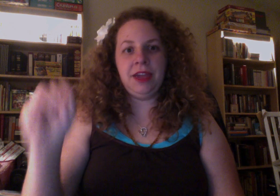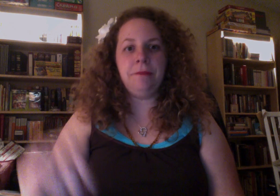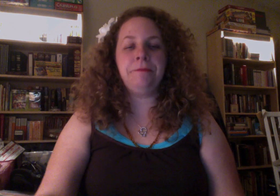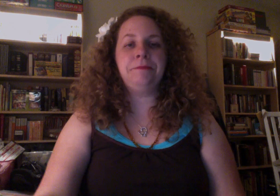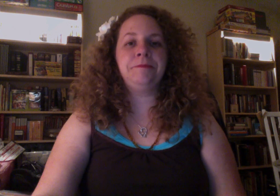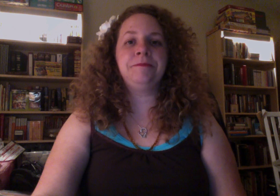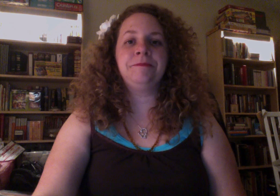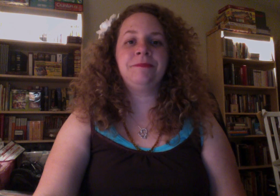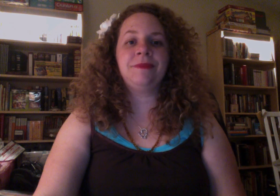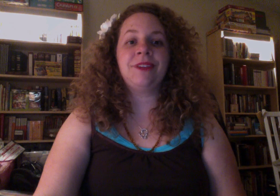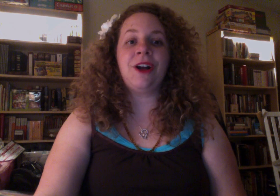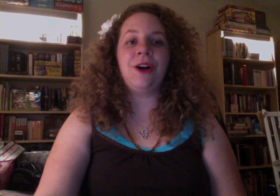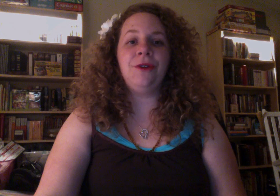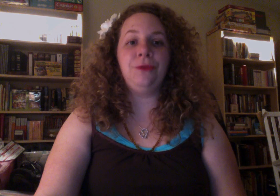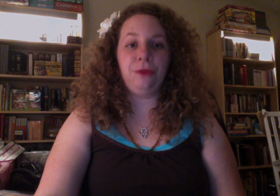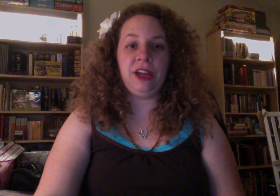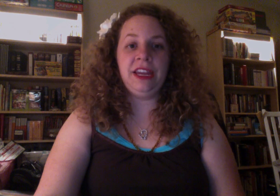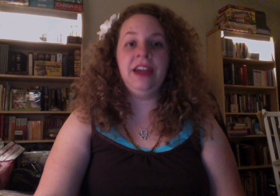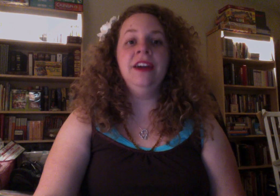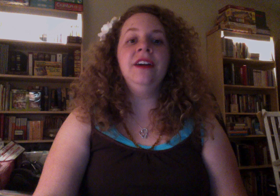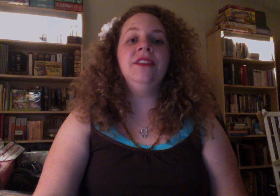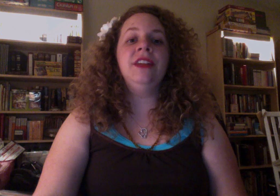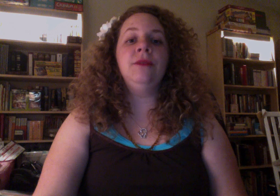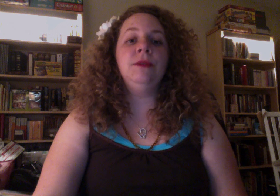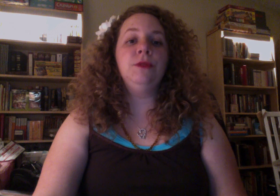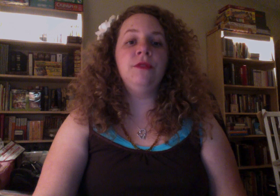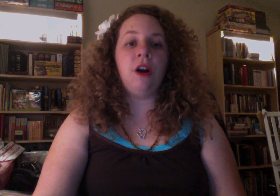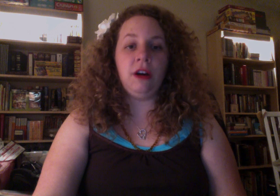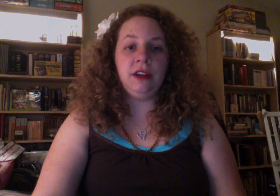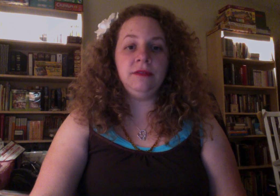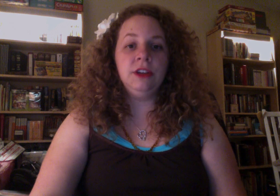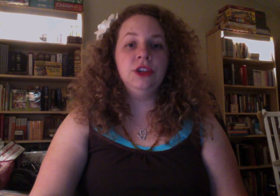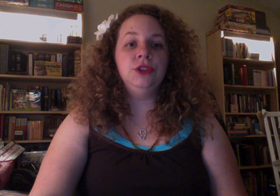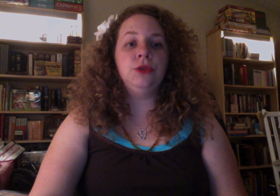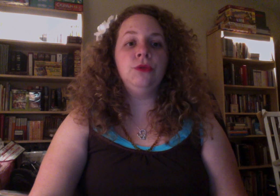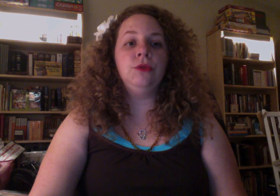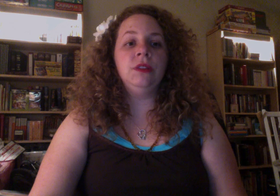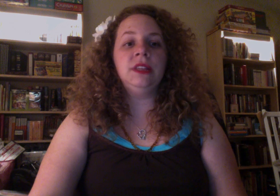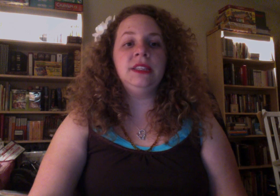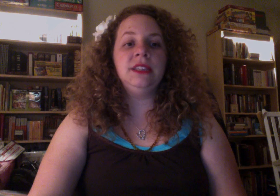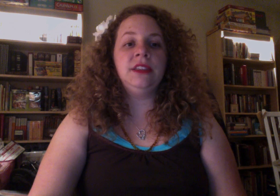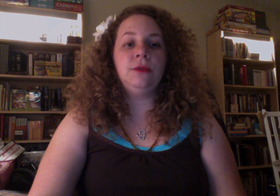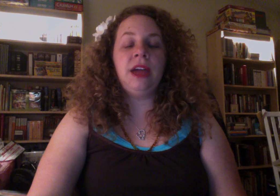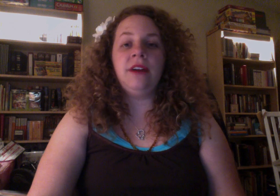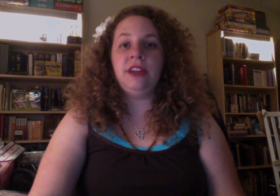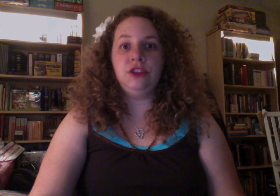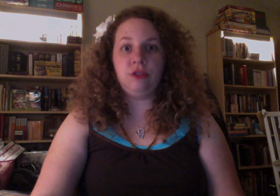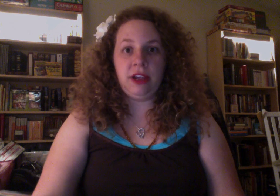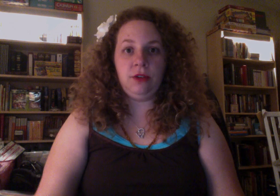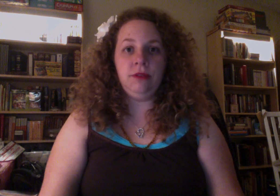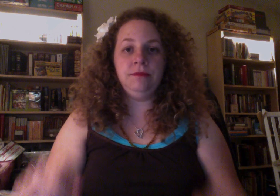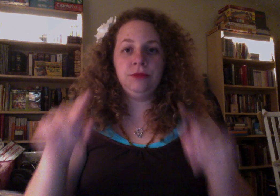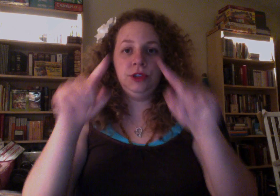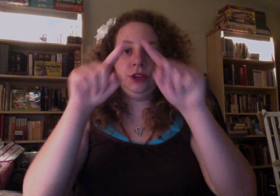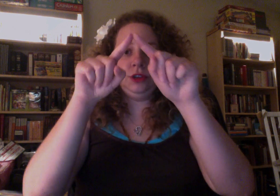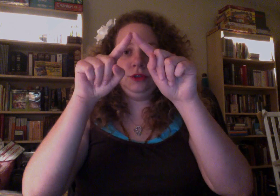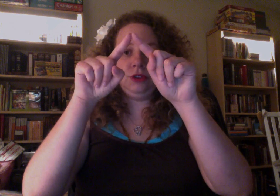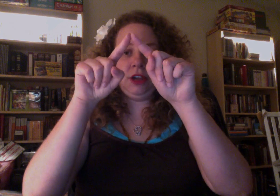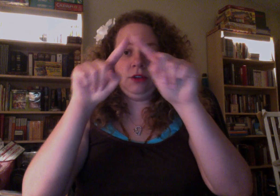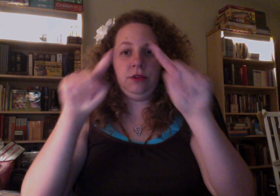M. Alrighty, then we move on. So let's say that we have a triangle. So you can do a triangle.